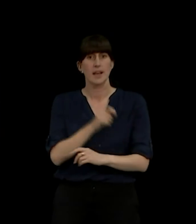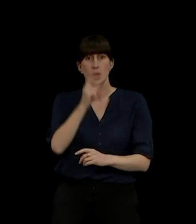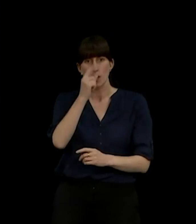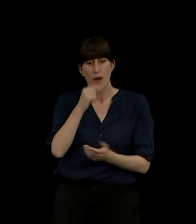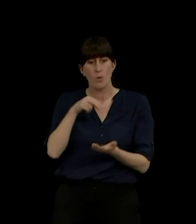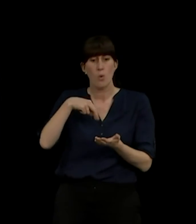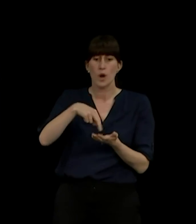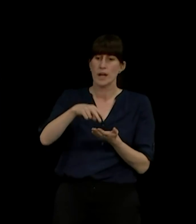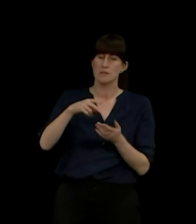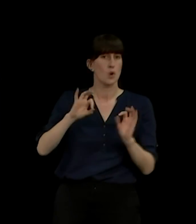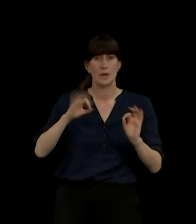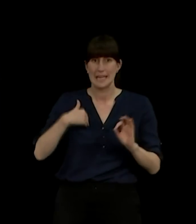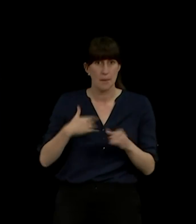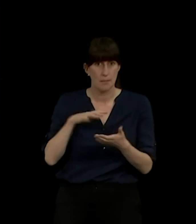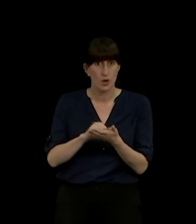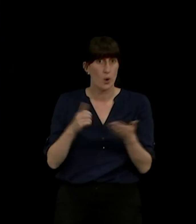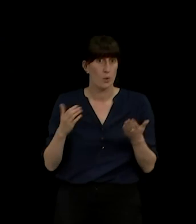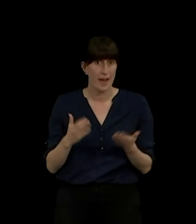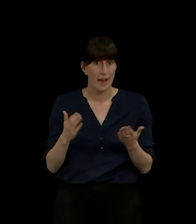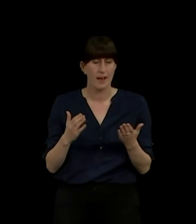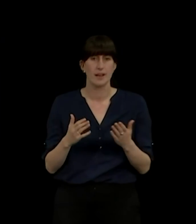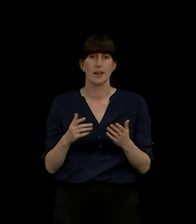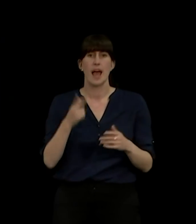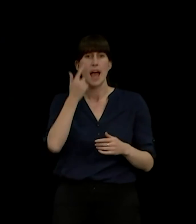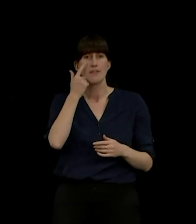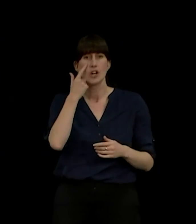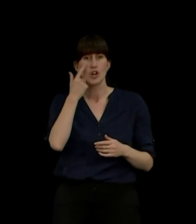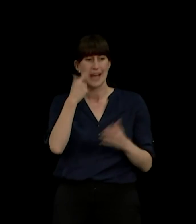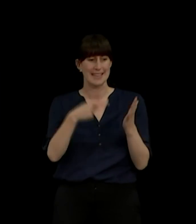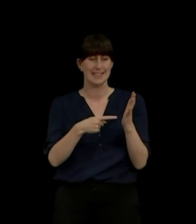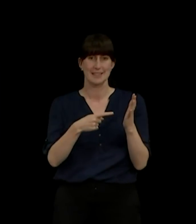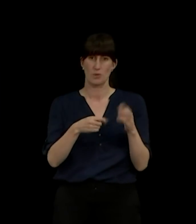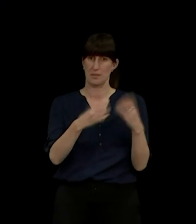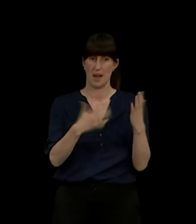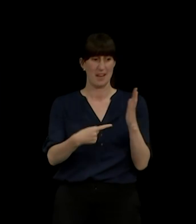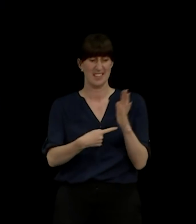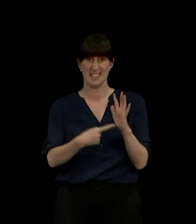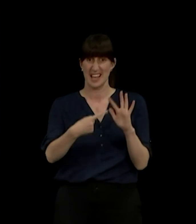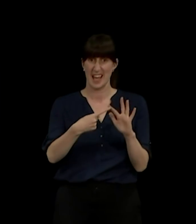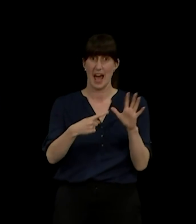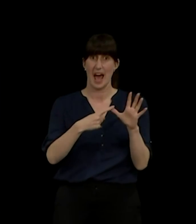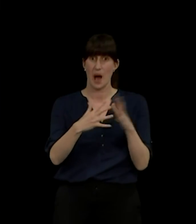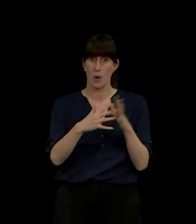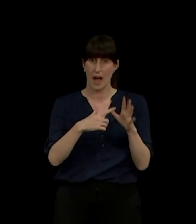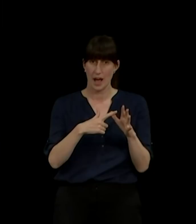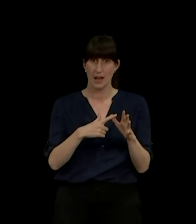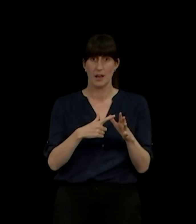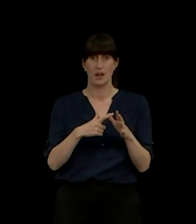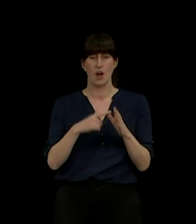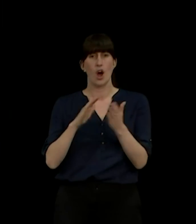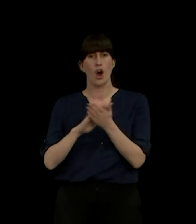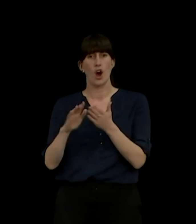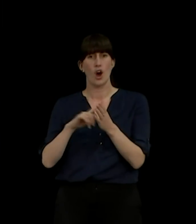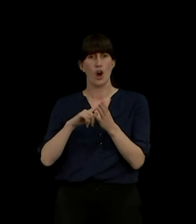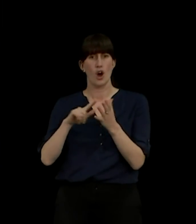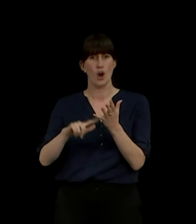available right now, you can find those at Te Awa, the base. Rokua, Haora or Tainui is open